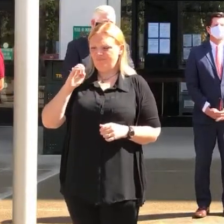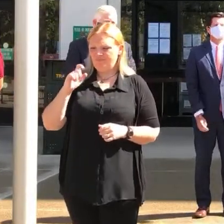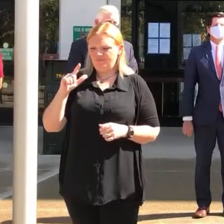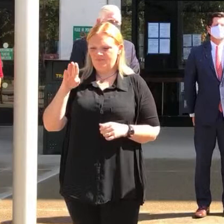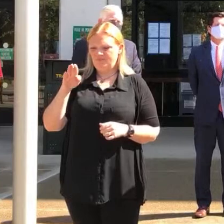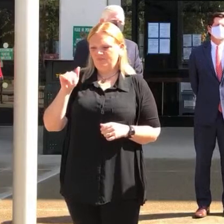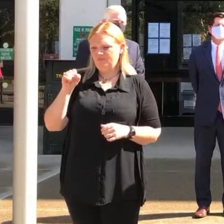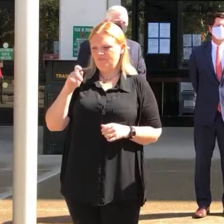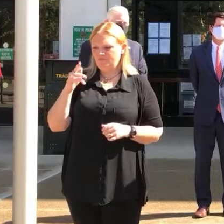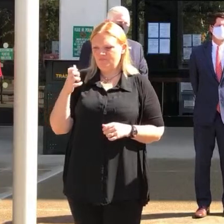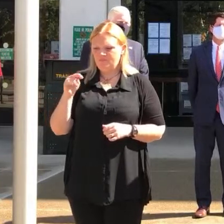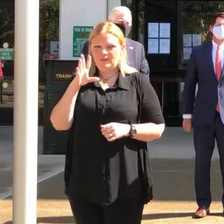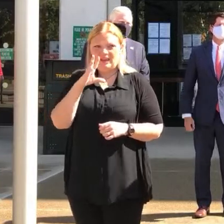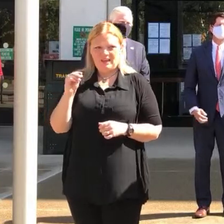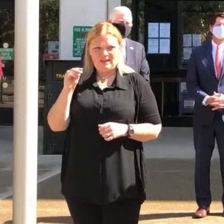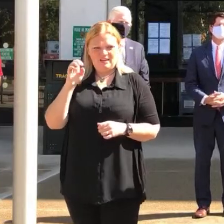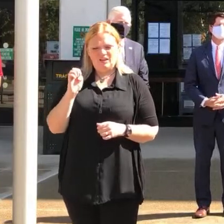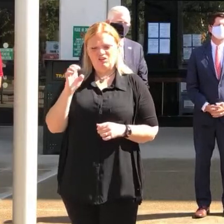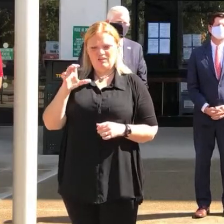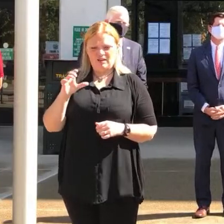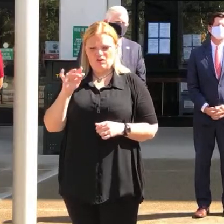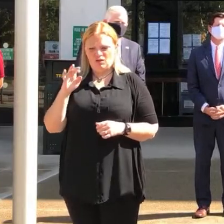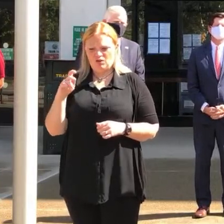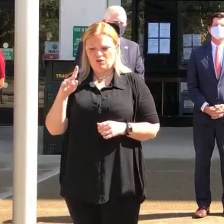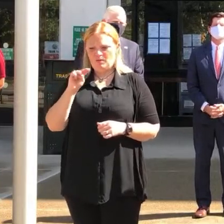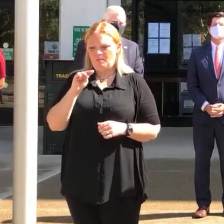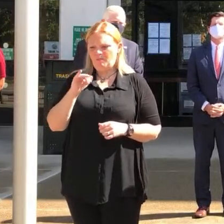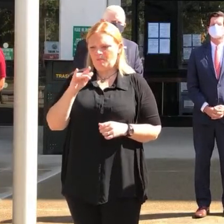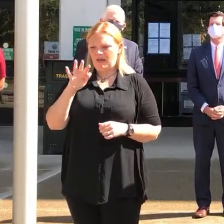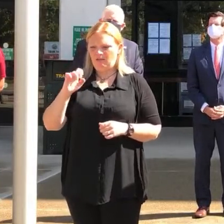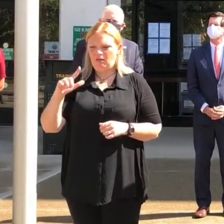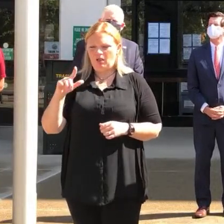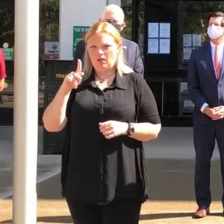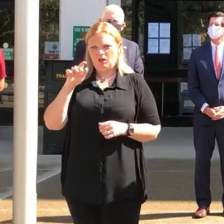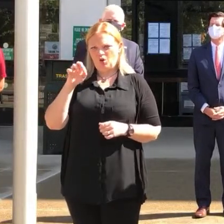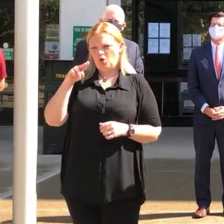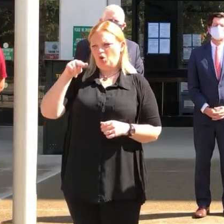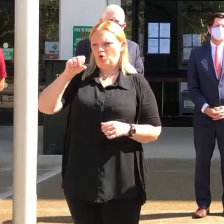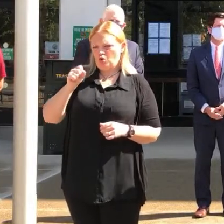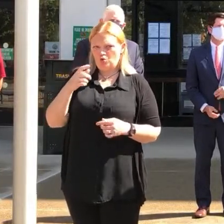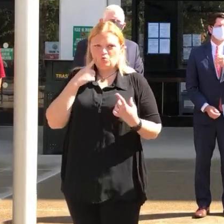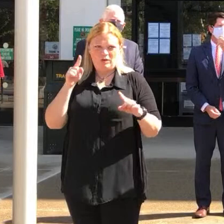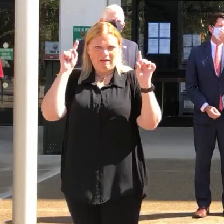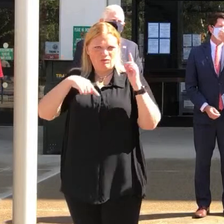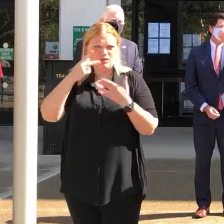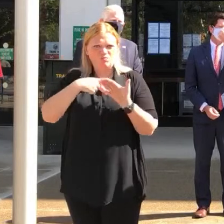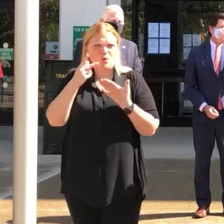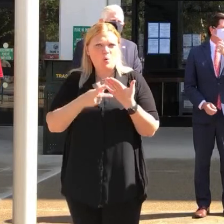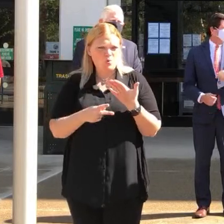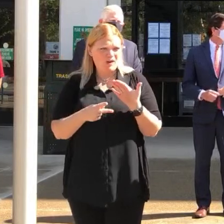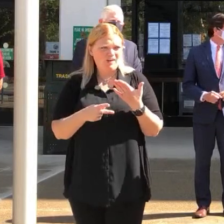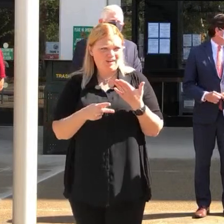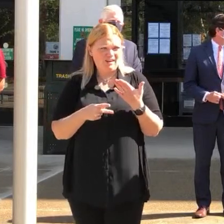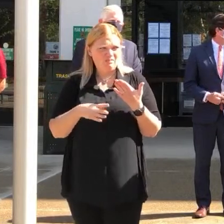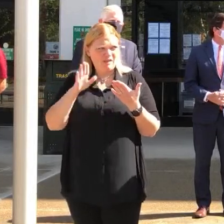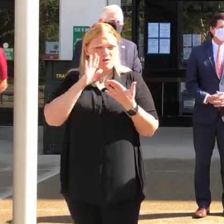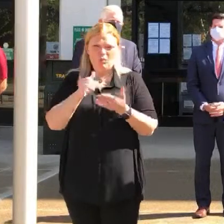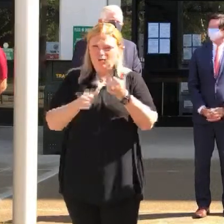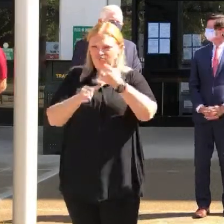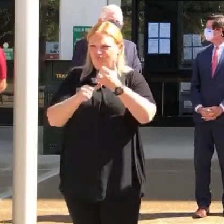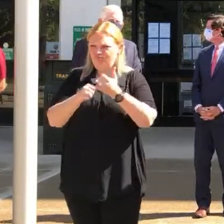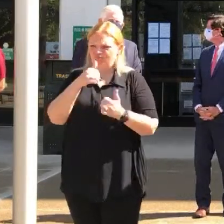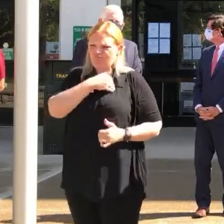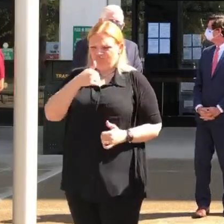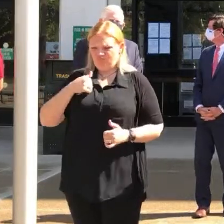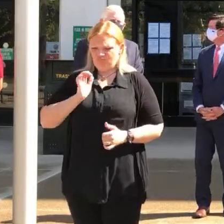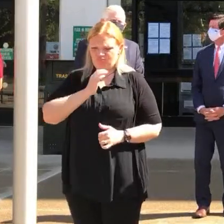Baskin, and Erie County Clerk Michael Kearns to announce this program that will assist members